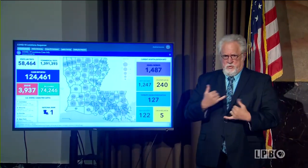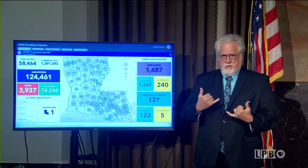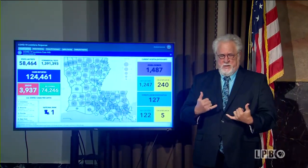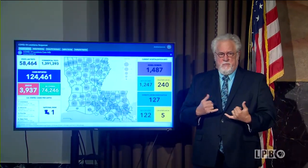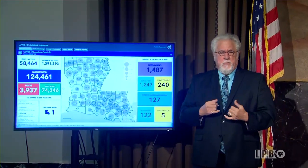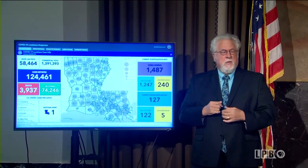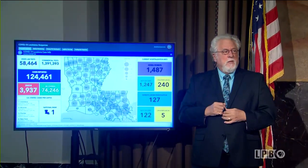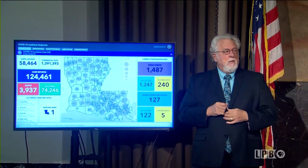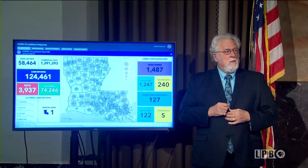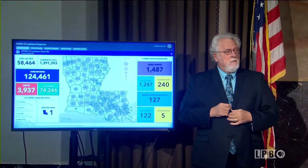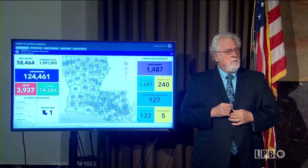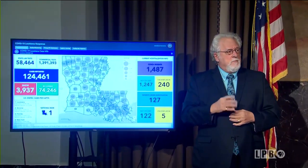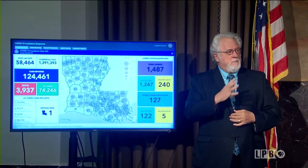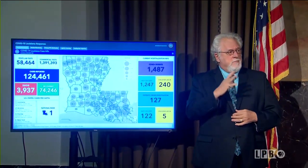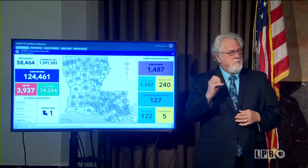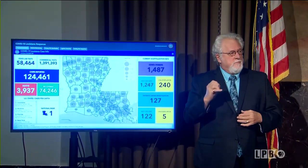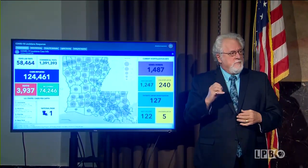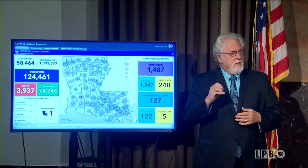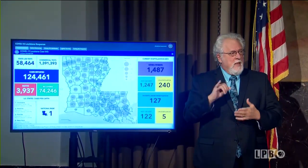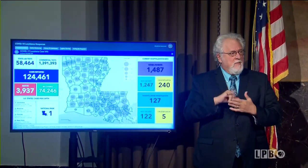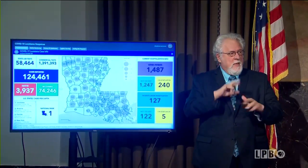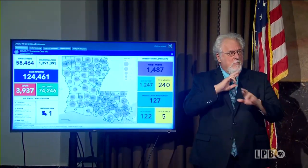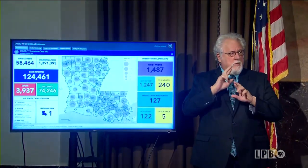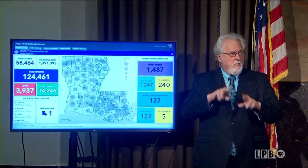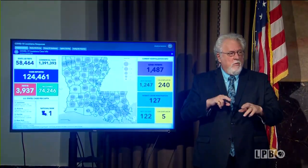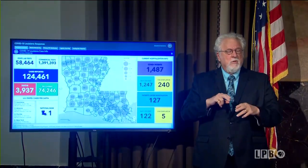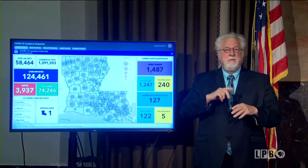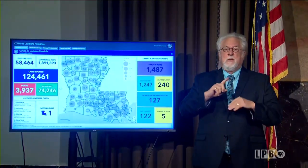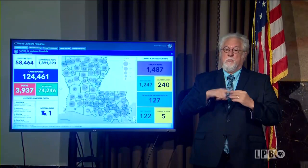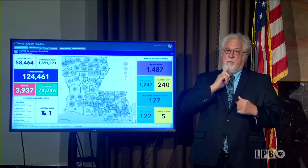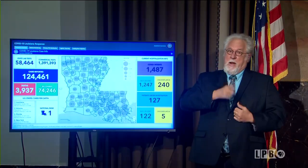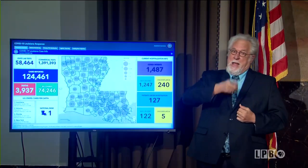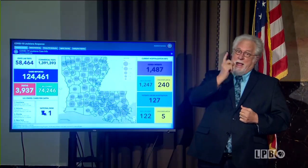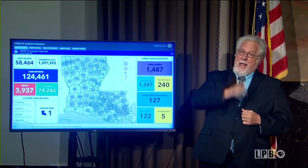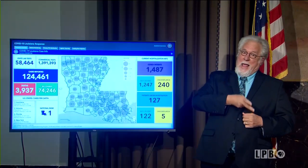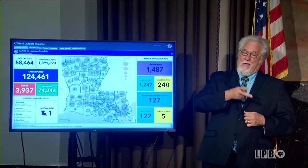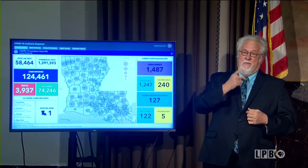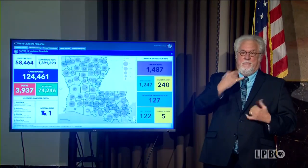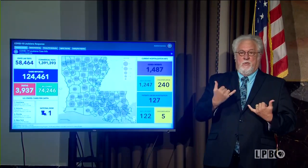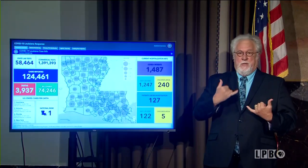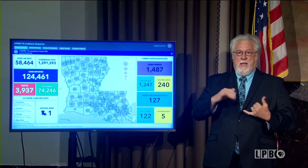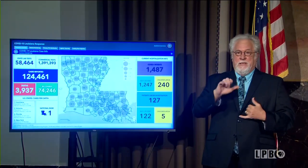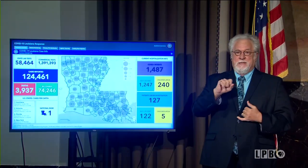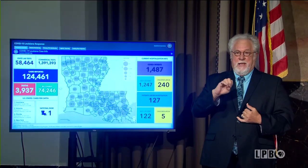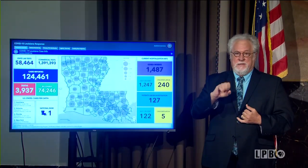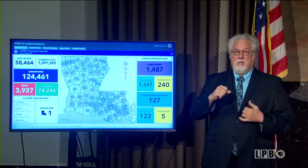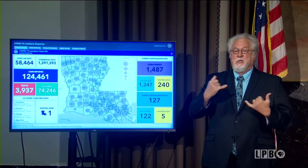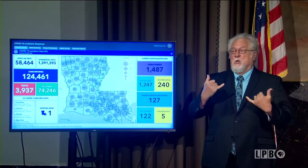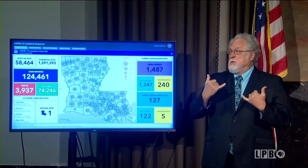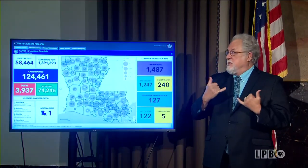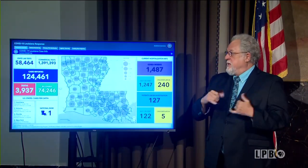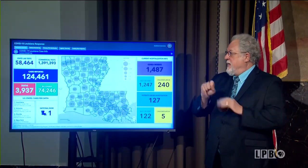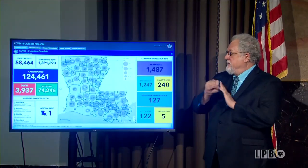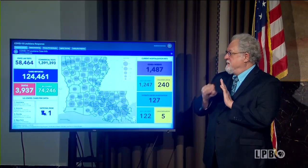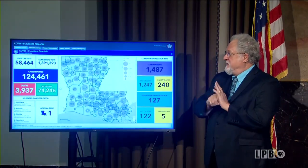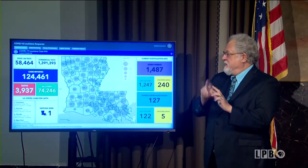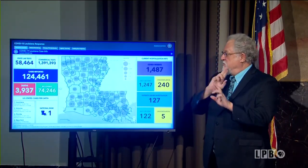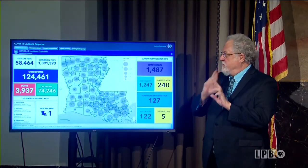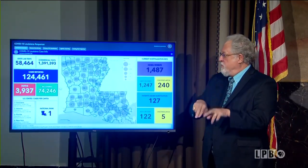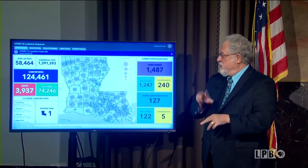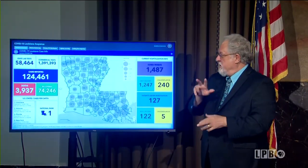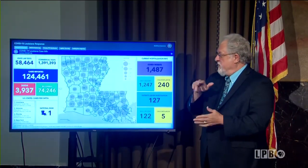today. And that report accounts for nearly half of today's cases. So today the state is reporting